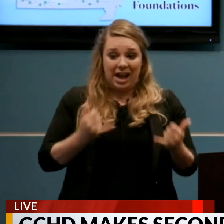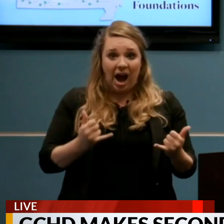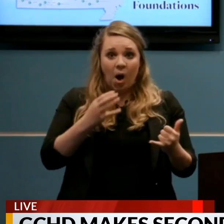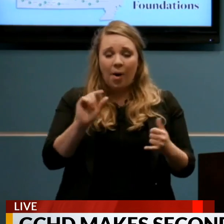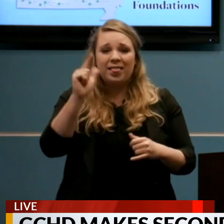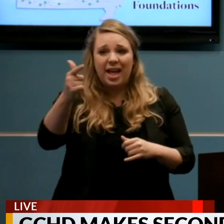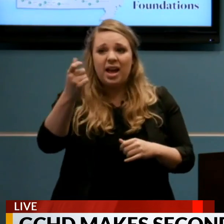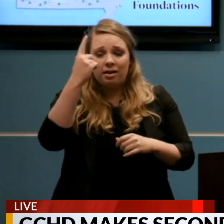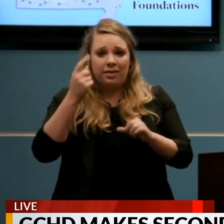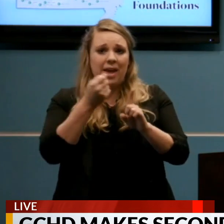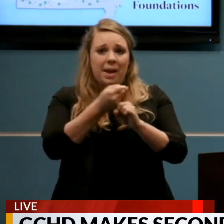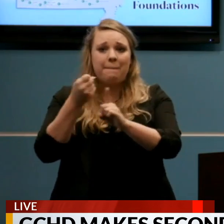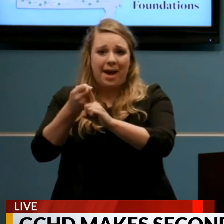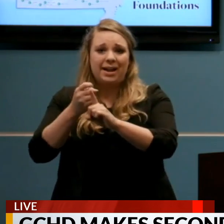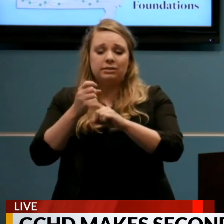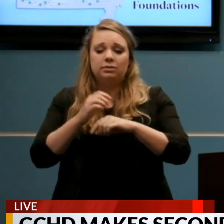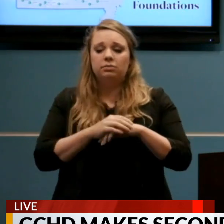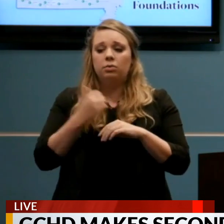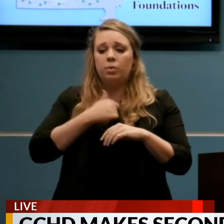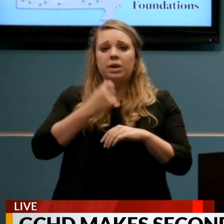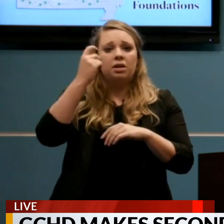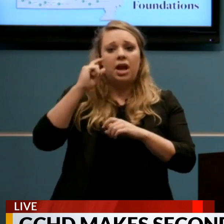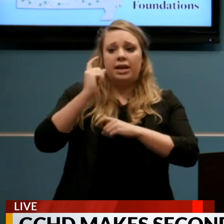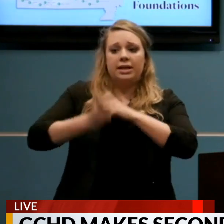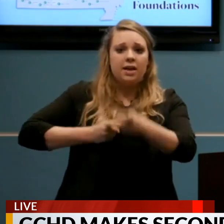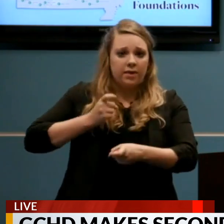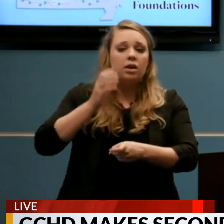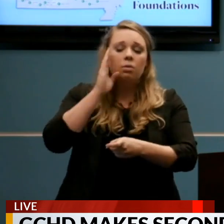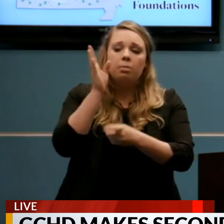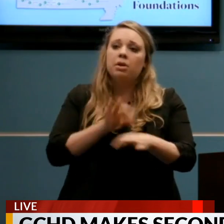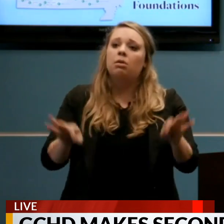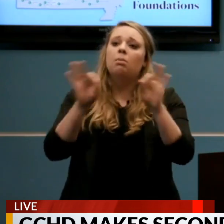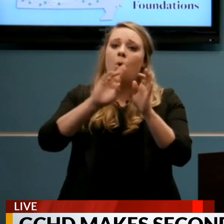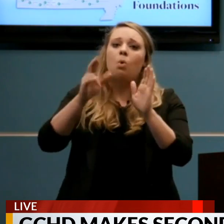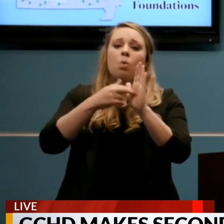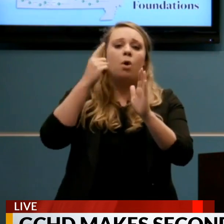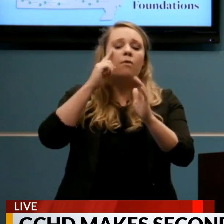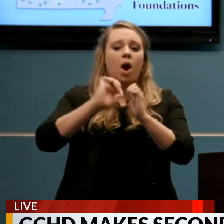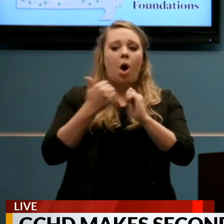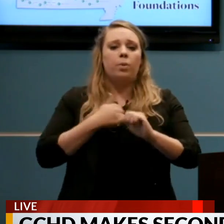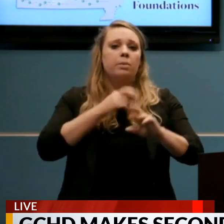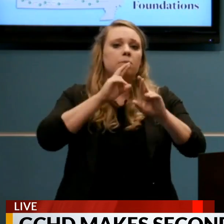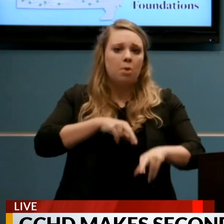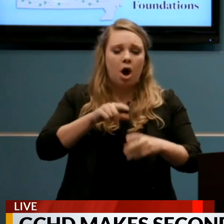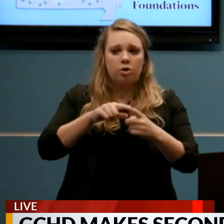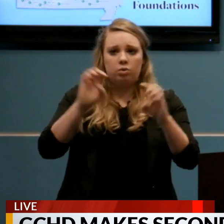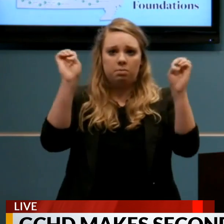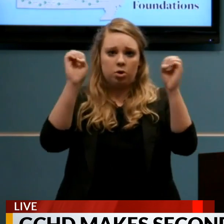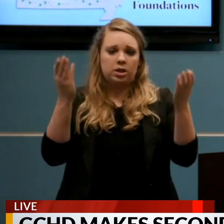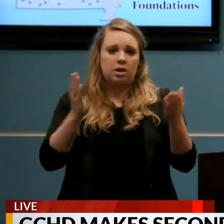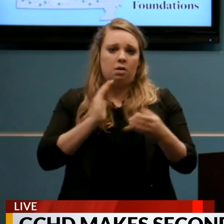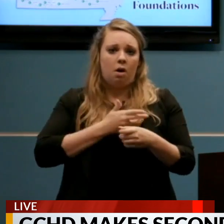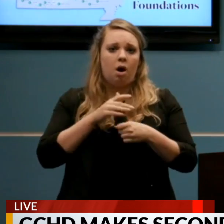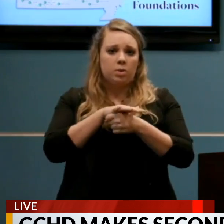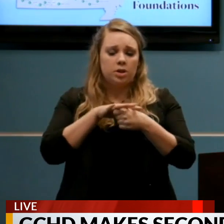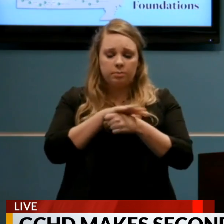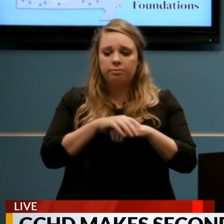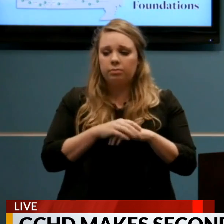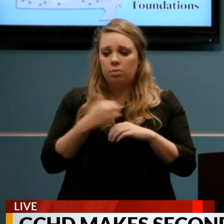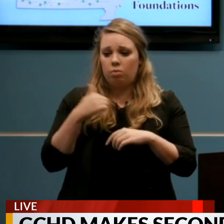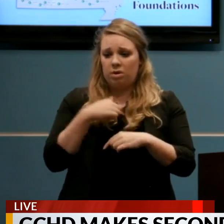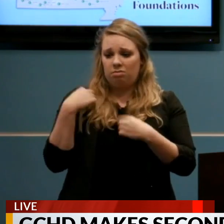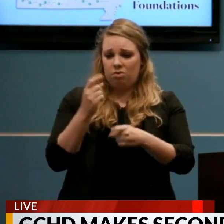Know that philanthropy will play a key role in the response to this emergency in our region. We have been working